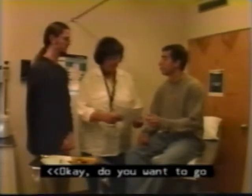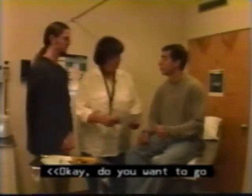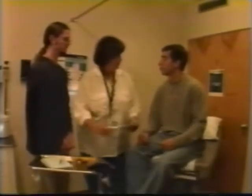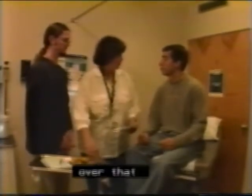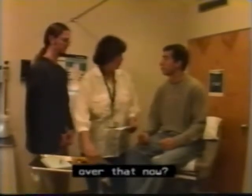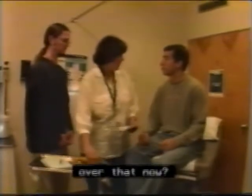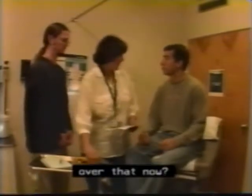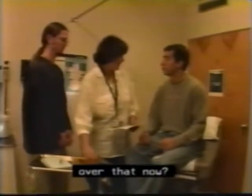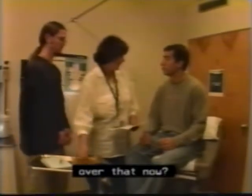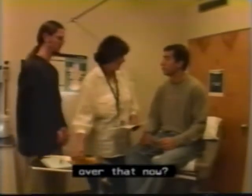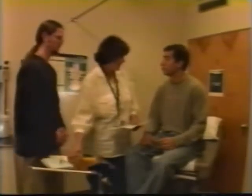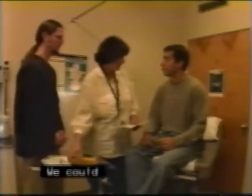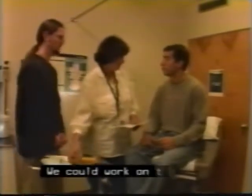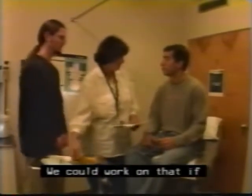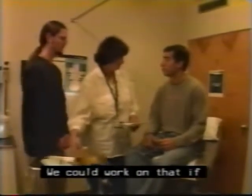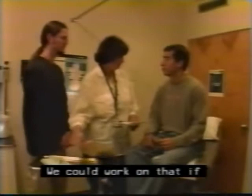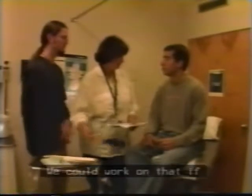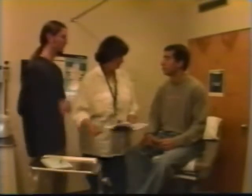We could work on that if you'd like to.